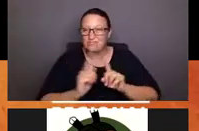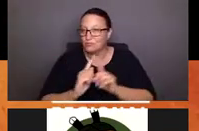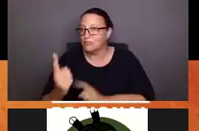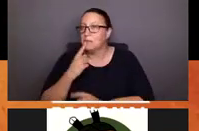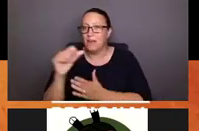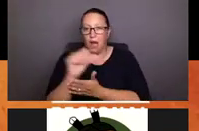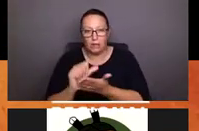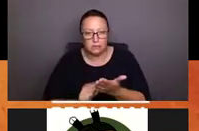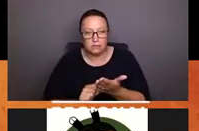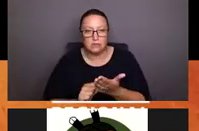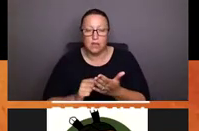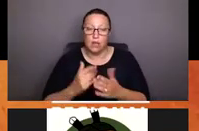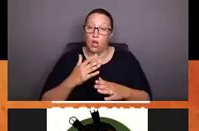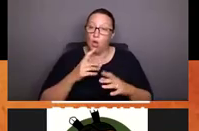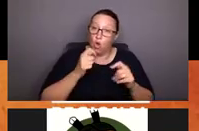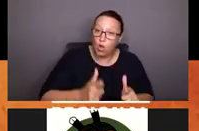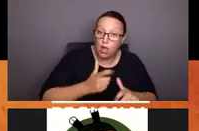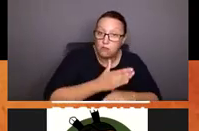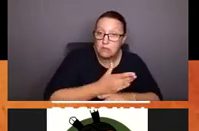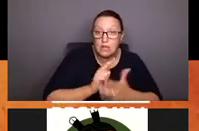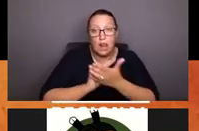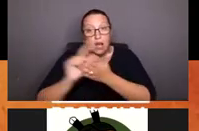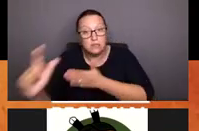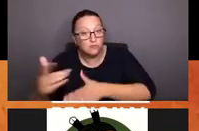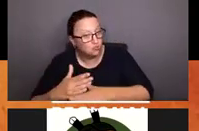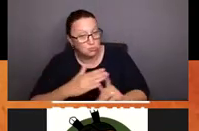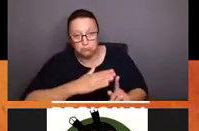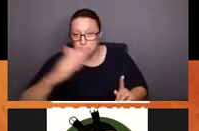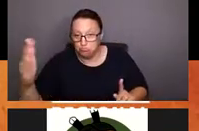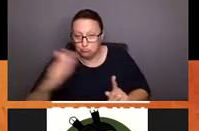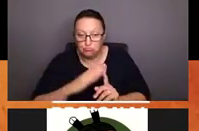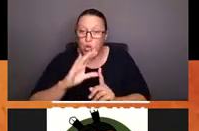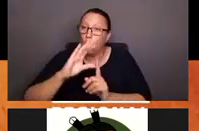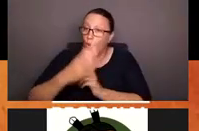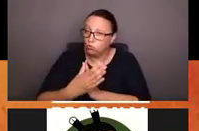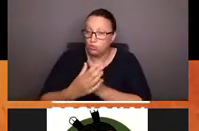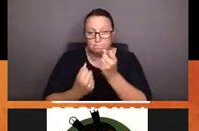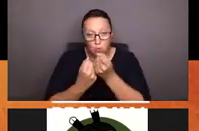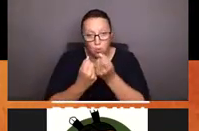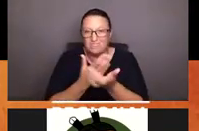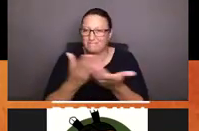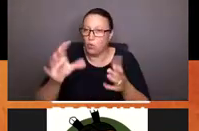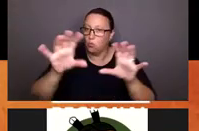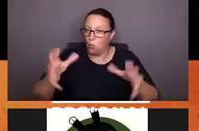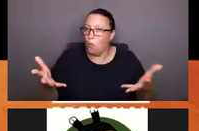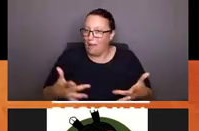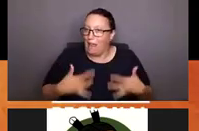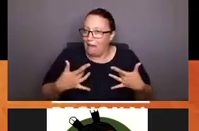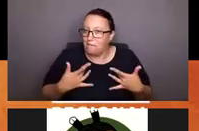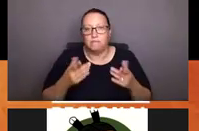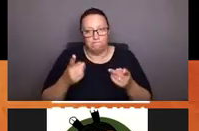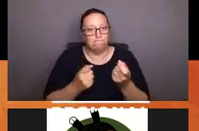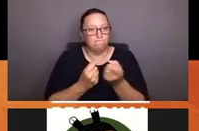career stages, cultures, and geographies, to generate strategic collaborative relationships for the